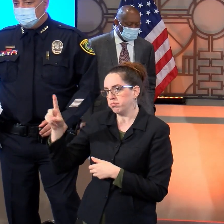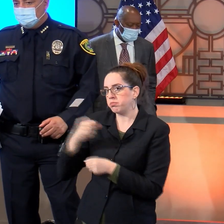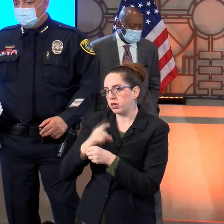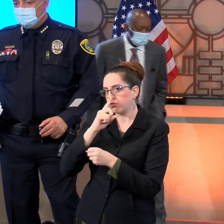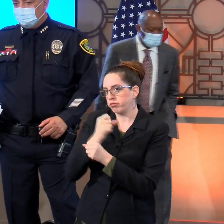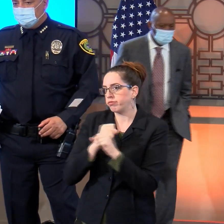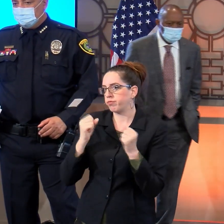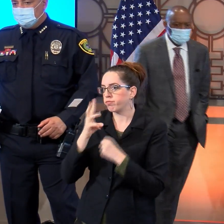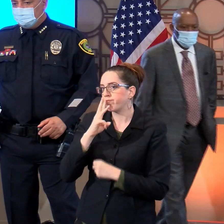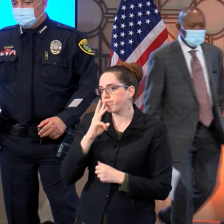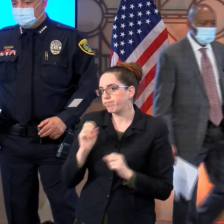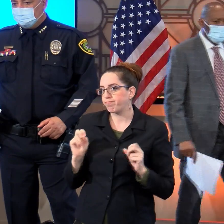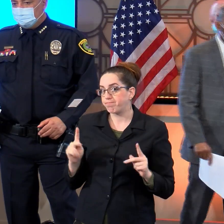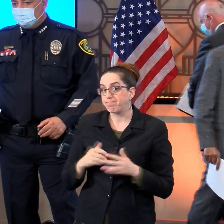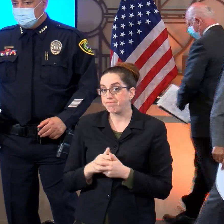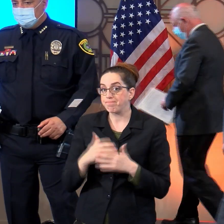you, Mayor.